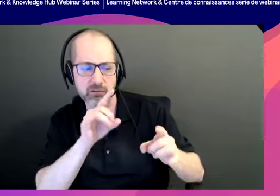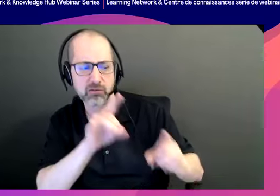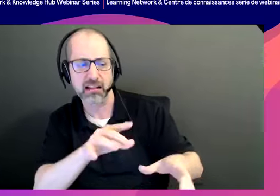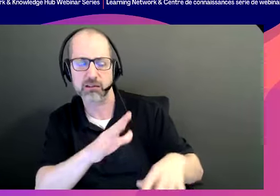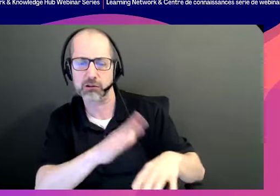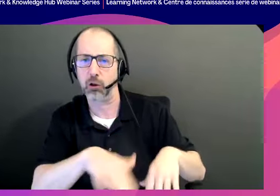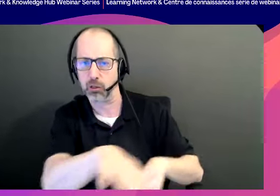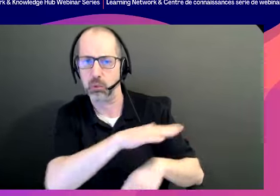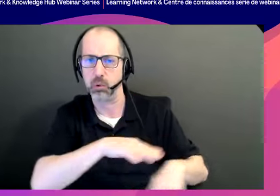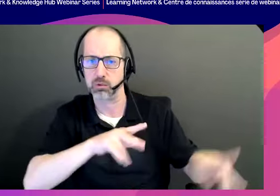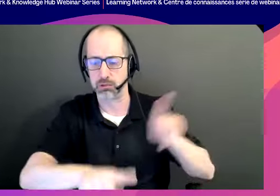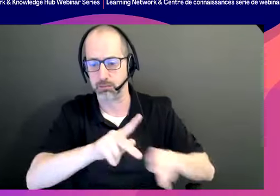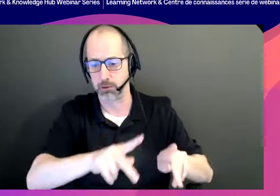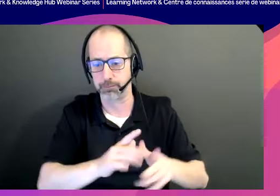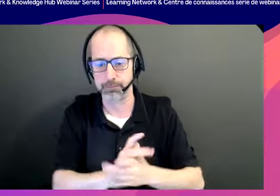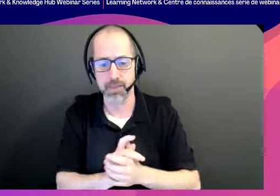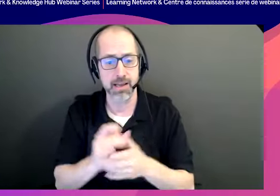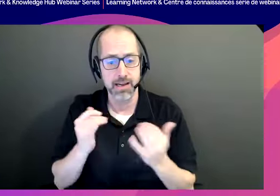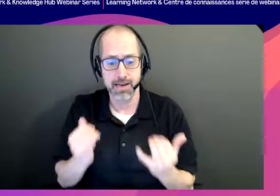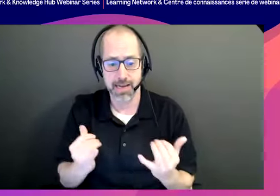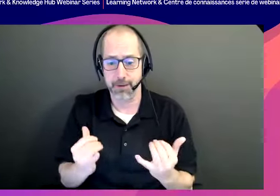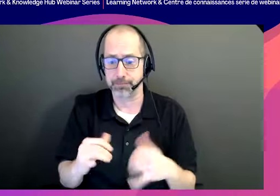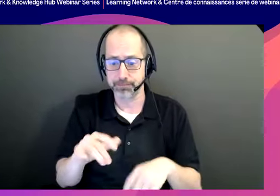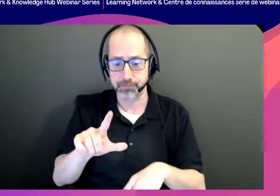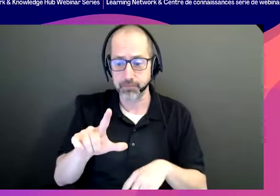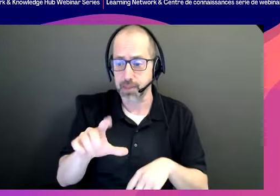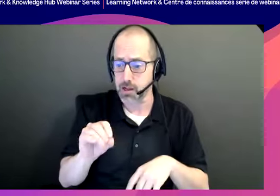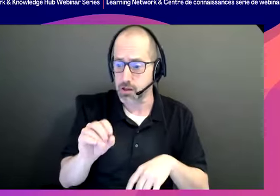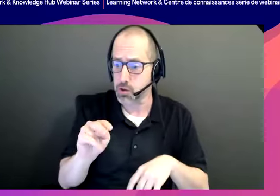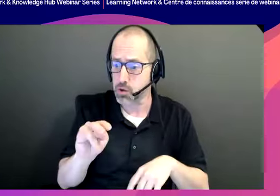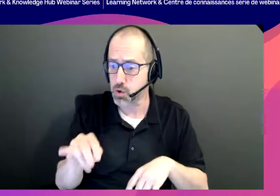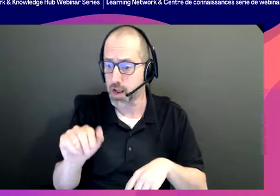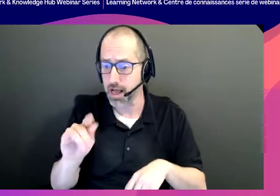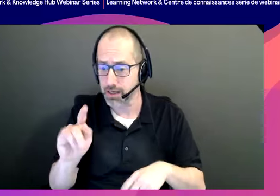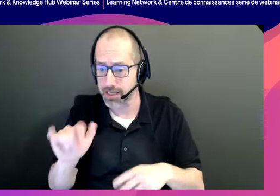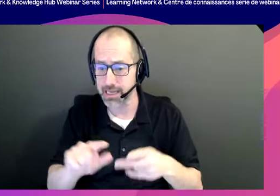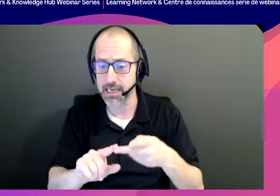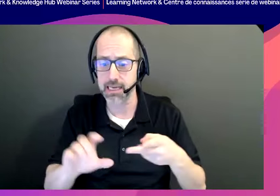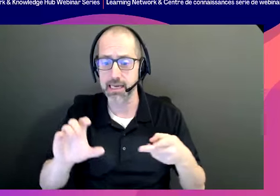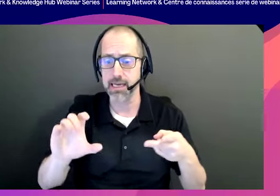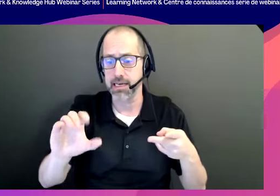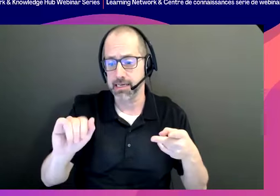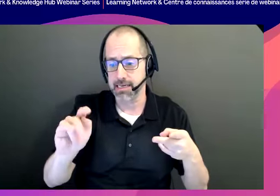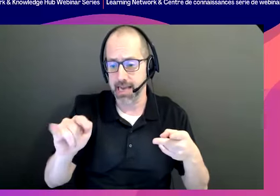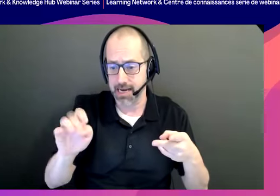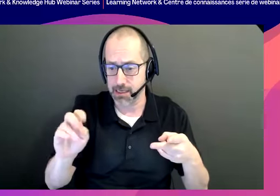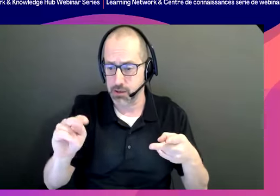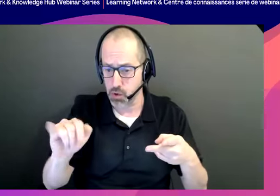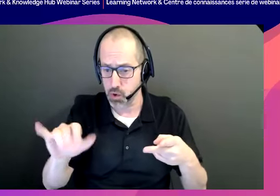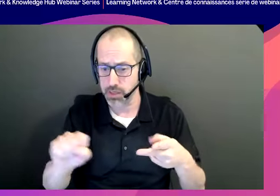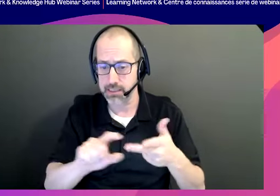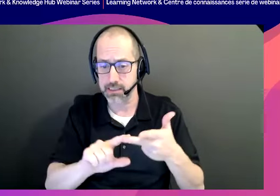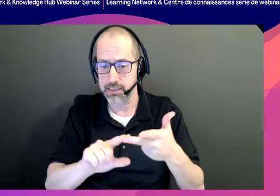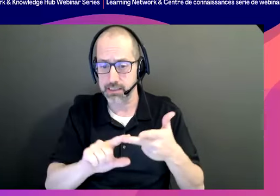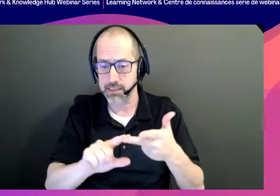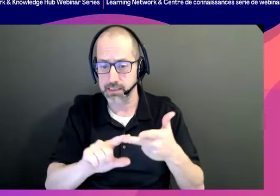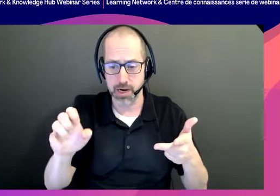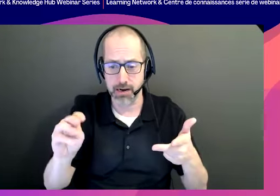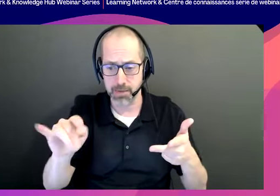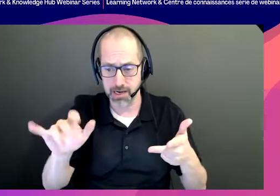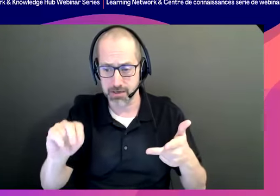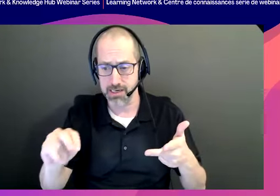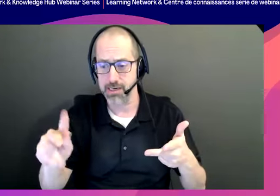We are so happy to be joined today by Lenoy Alcalay, Candace Norris, Lorraine Michelson, and Carrie Stout. Lenoy currently works as